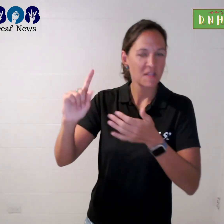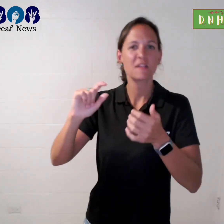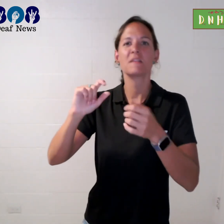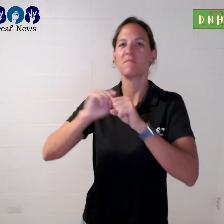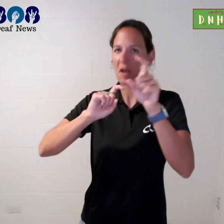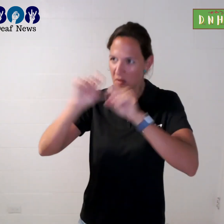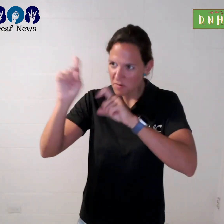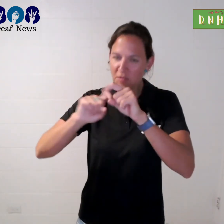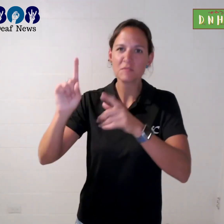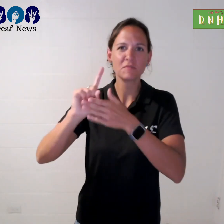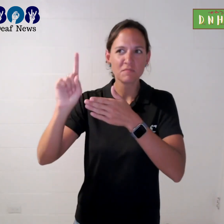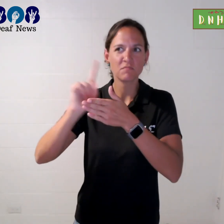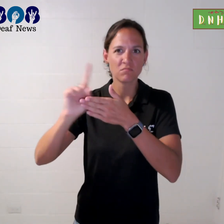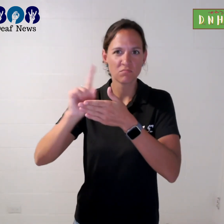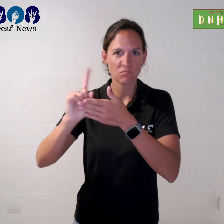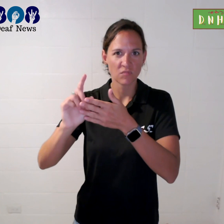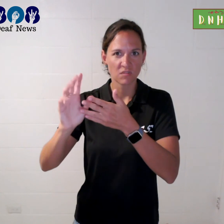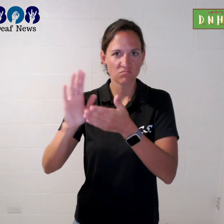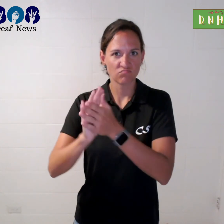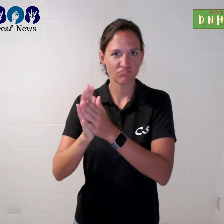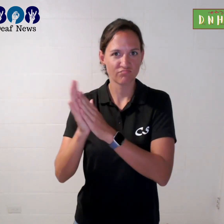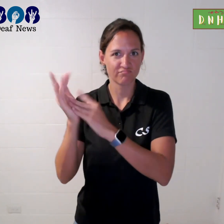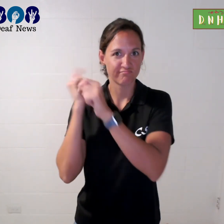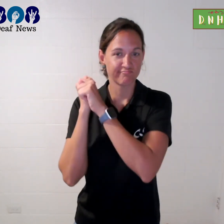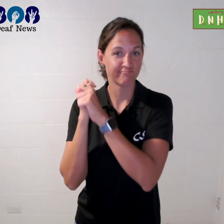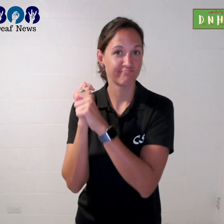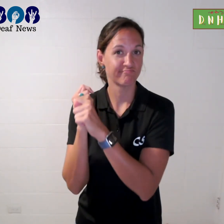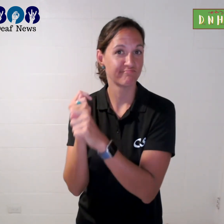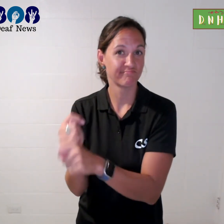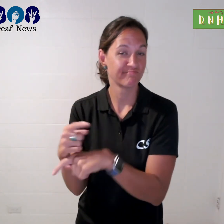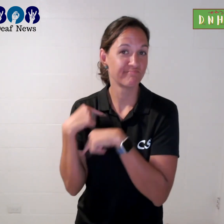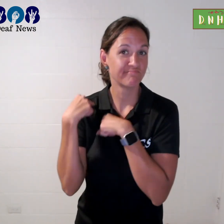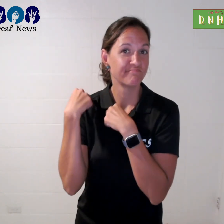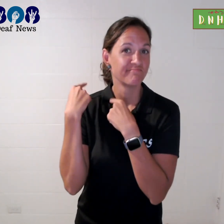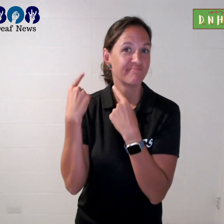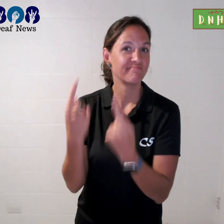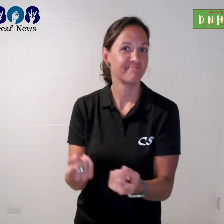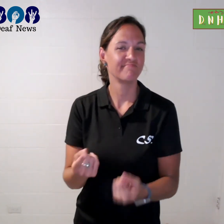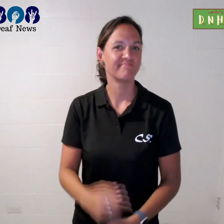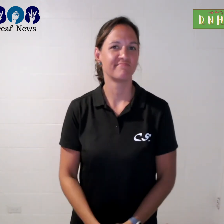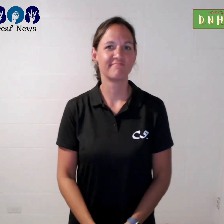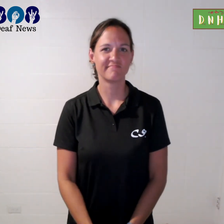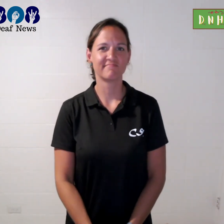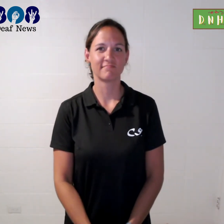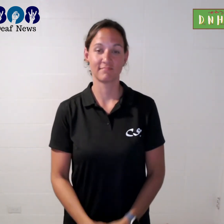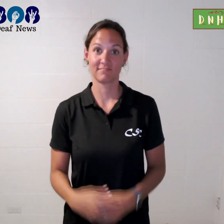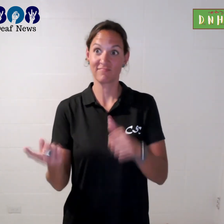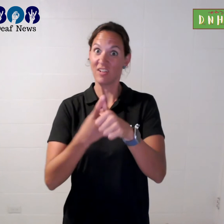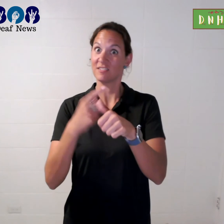show weekly, and then over time it became a tradition and has been that way ever since. With it being